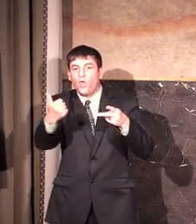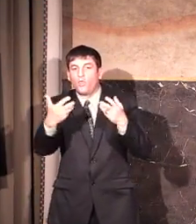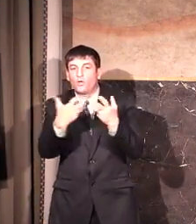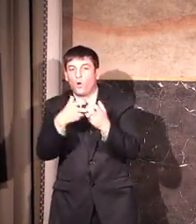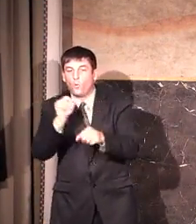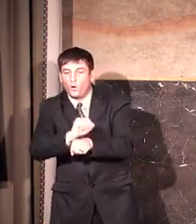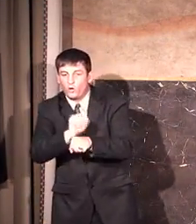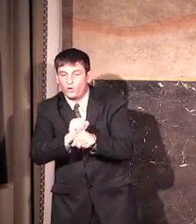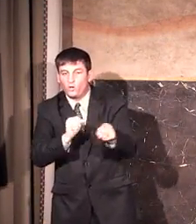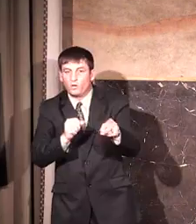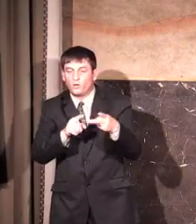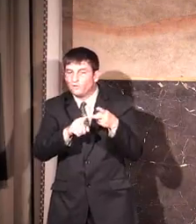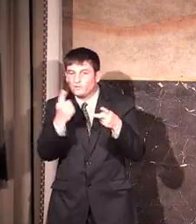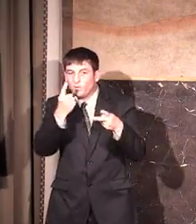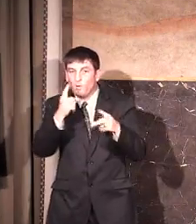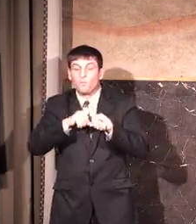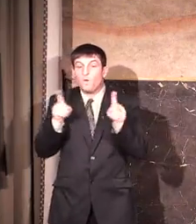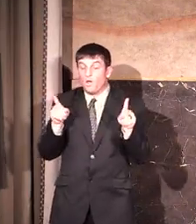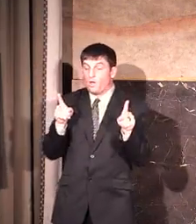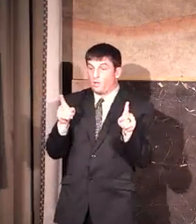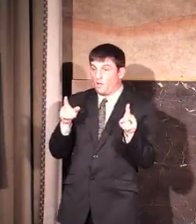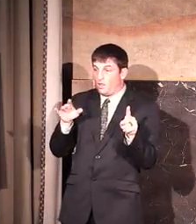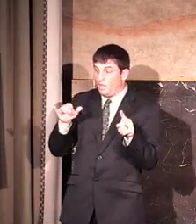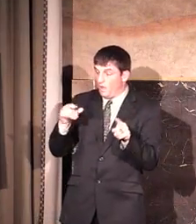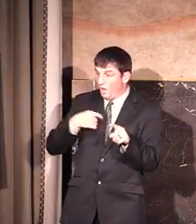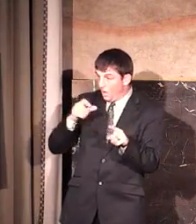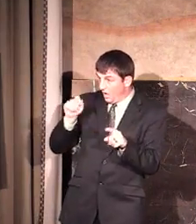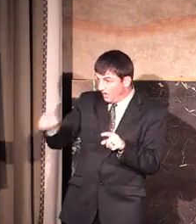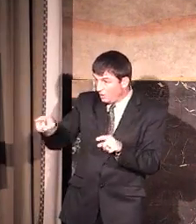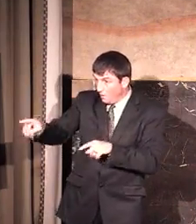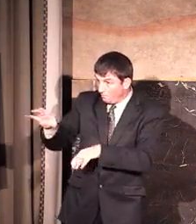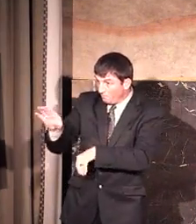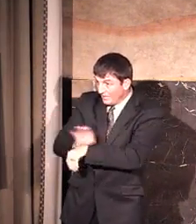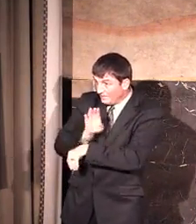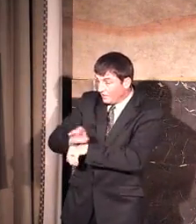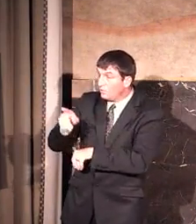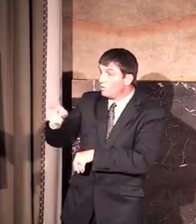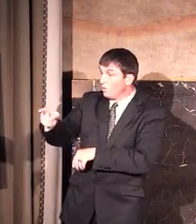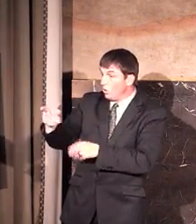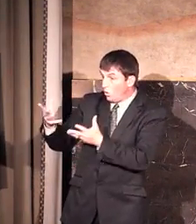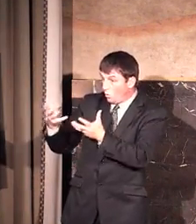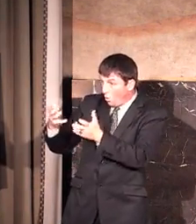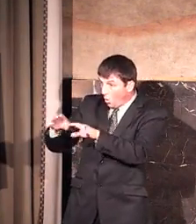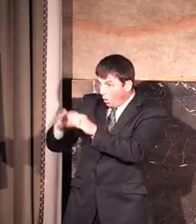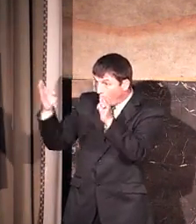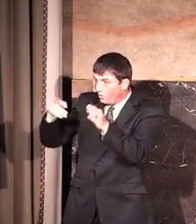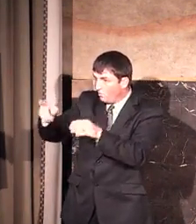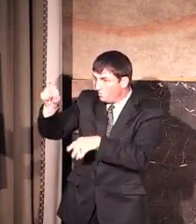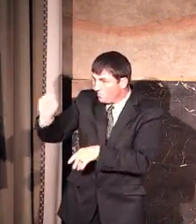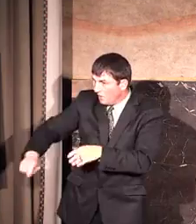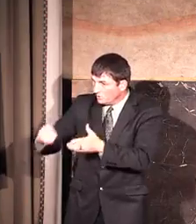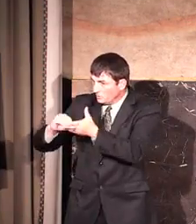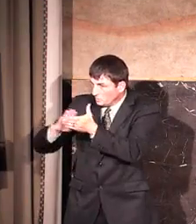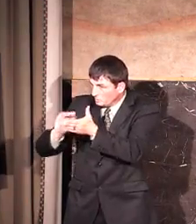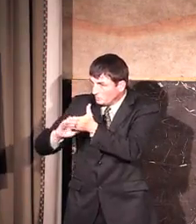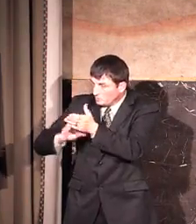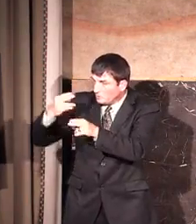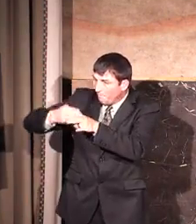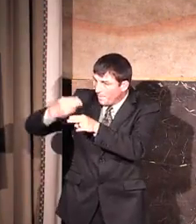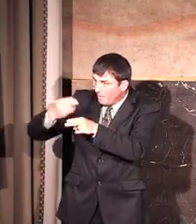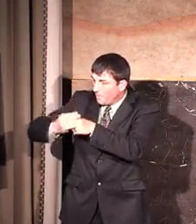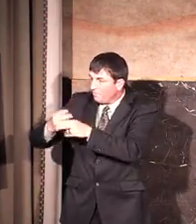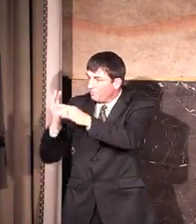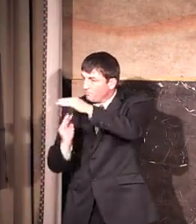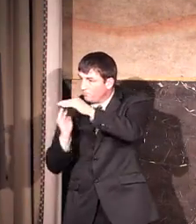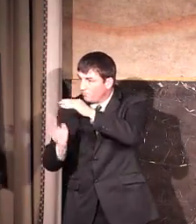are not asking businesses, as a condition of them being open, to keep a log of people who come in as